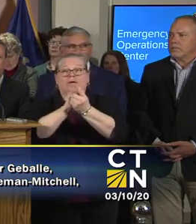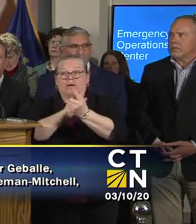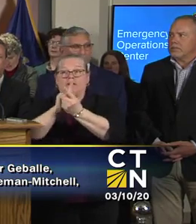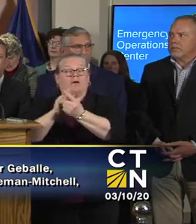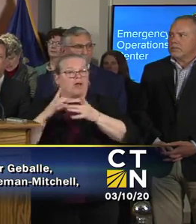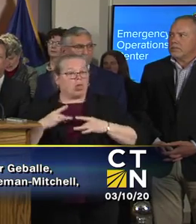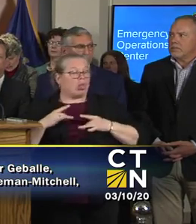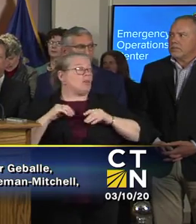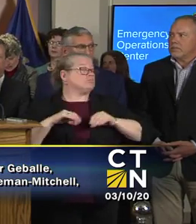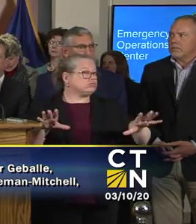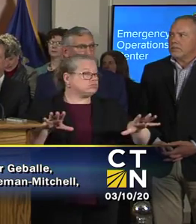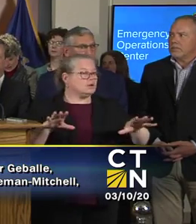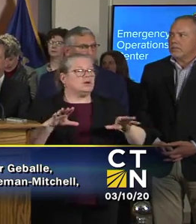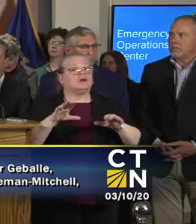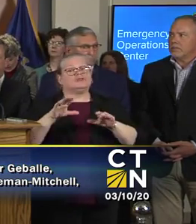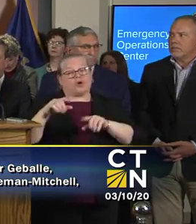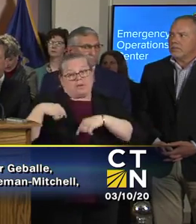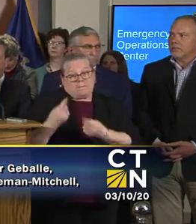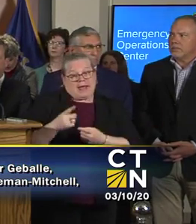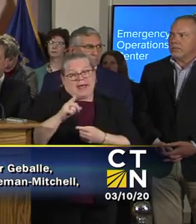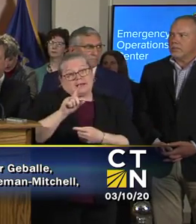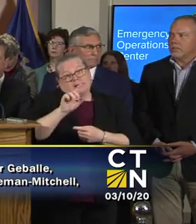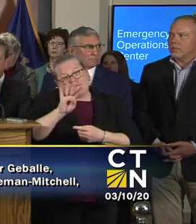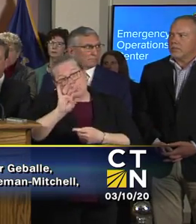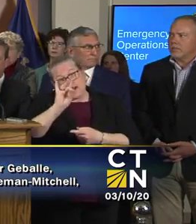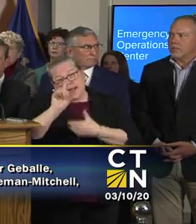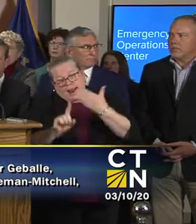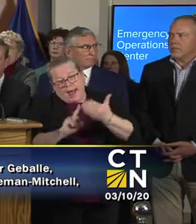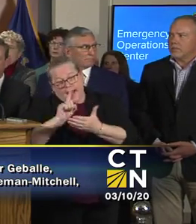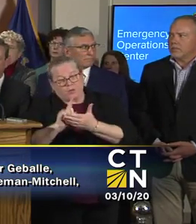now is taking all of the actions that we would take